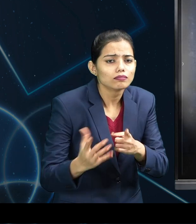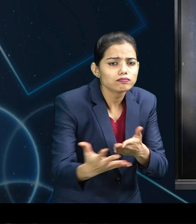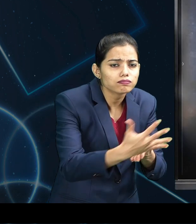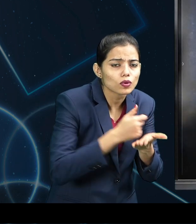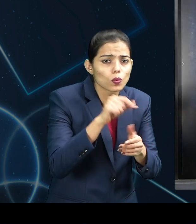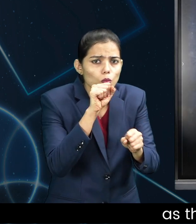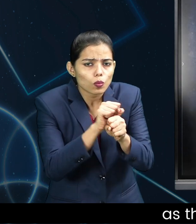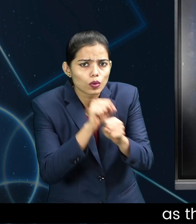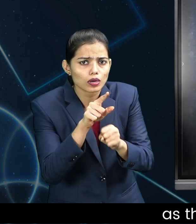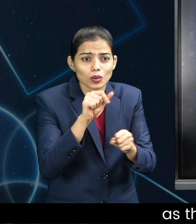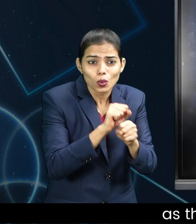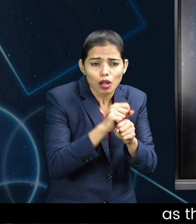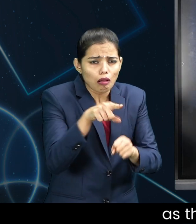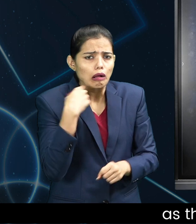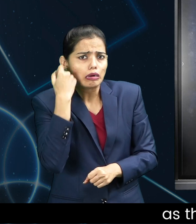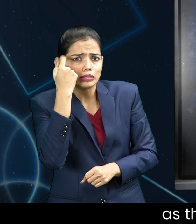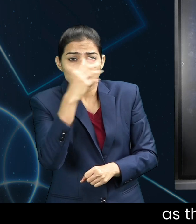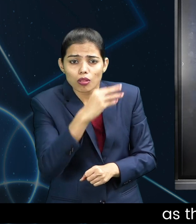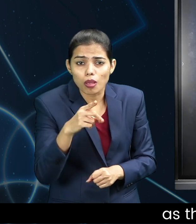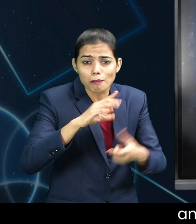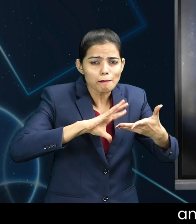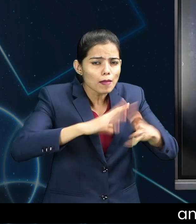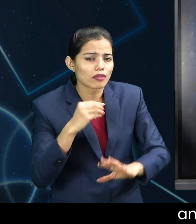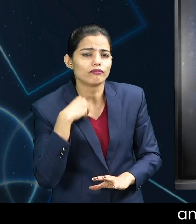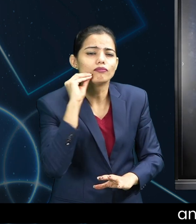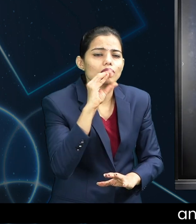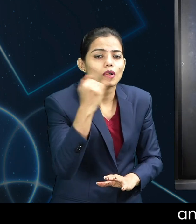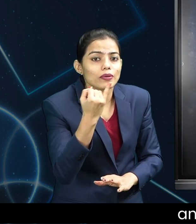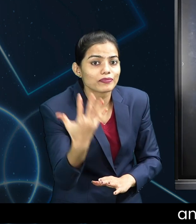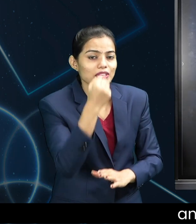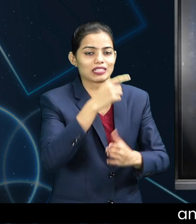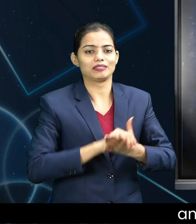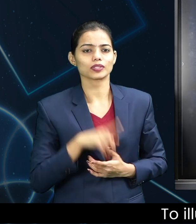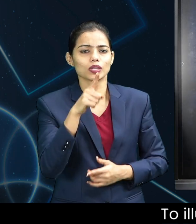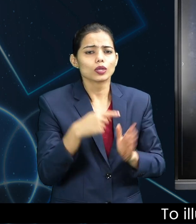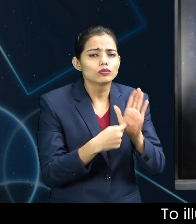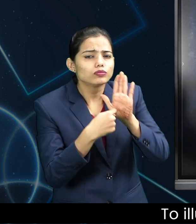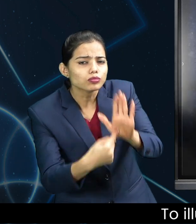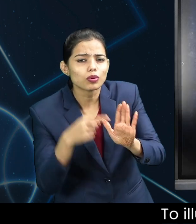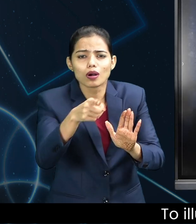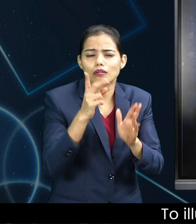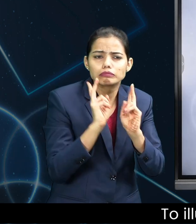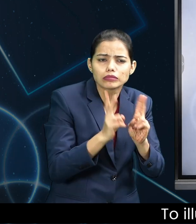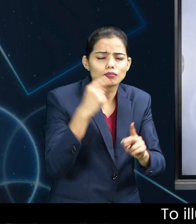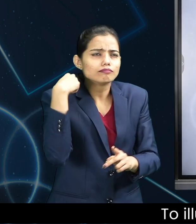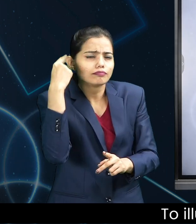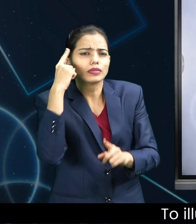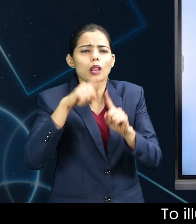Data serves as the foundation for understanding and making informed decisions. To illustrate, let's consider